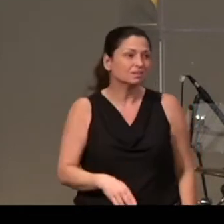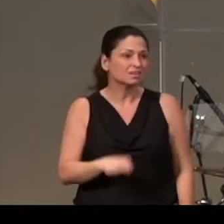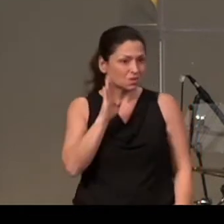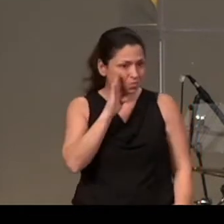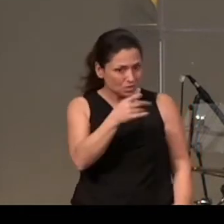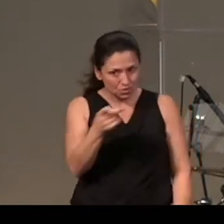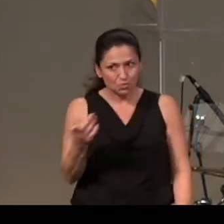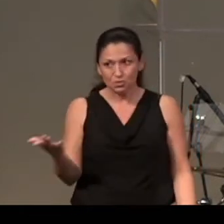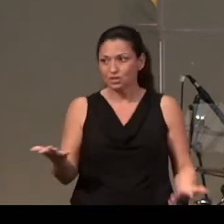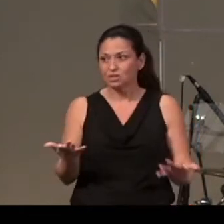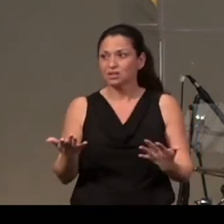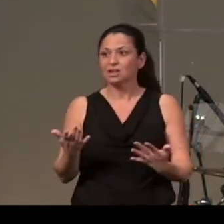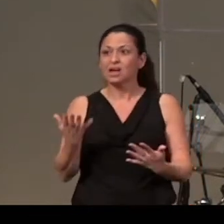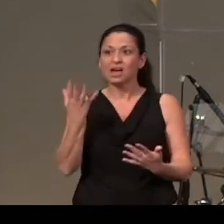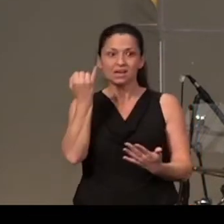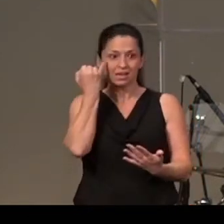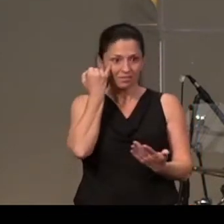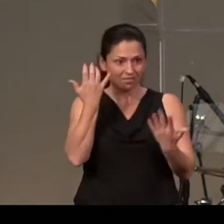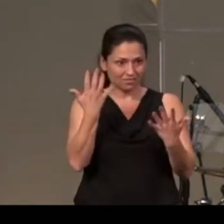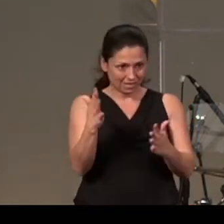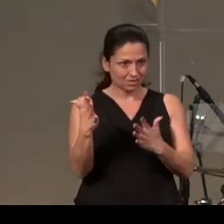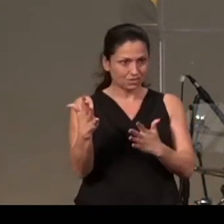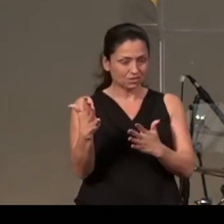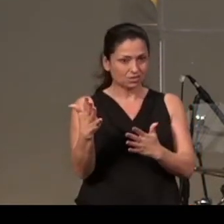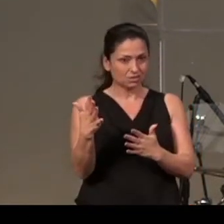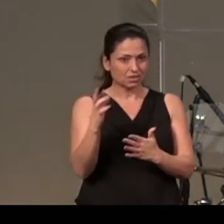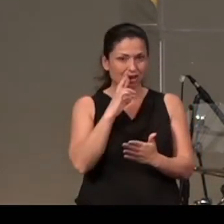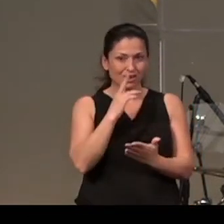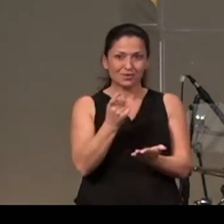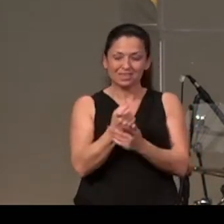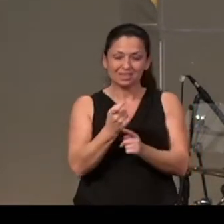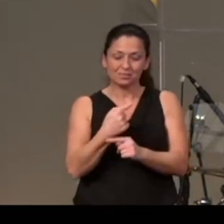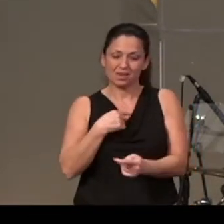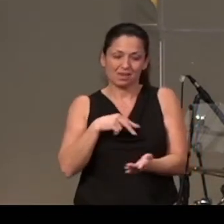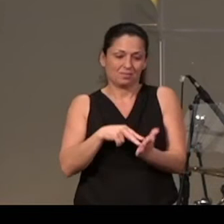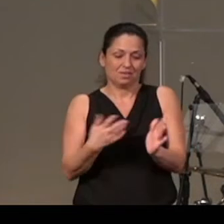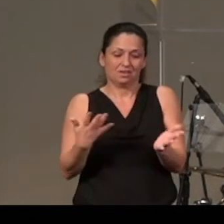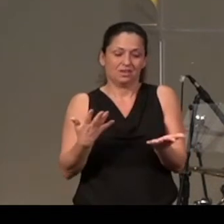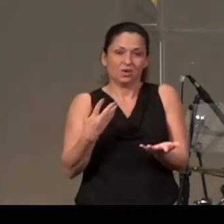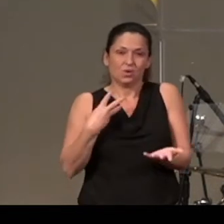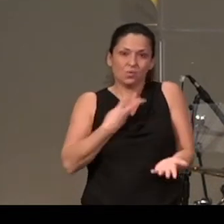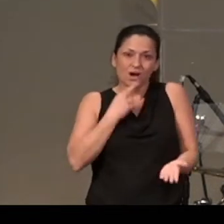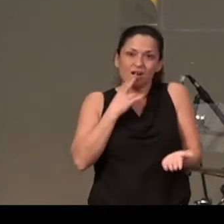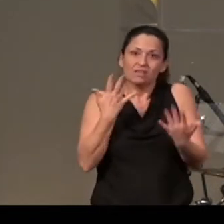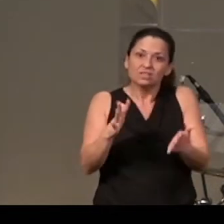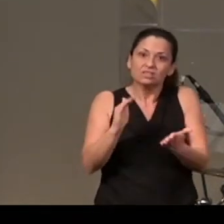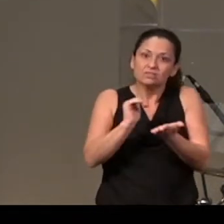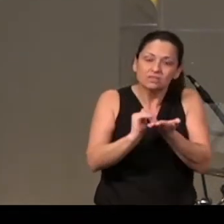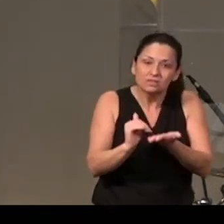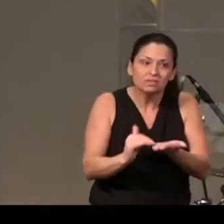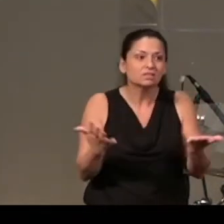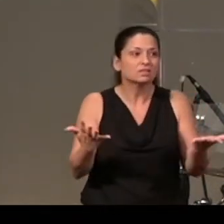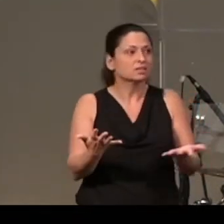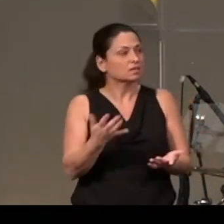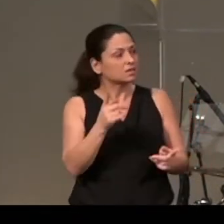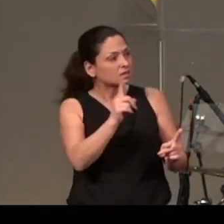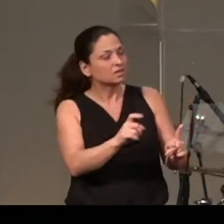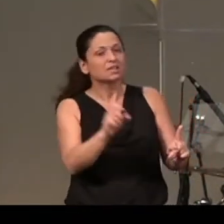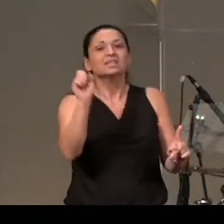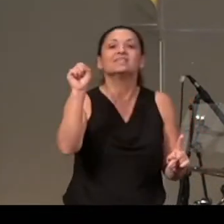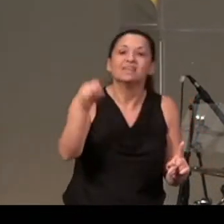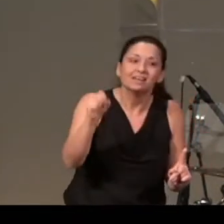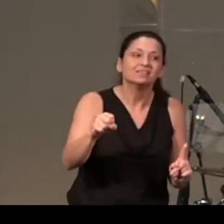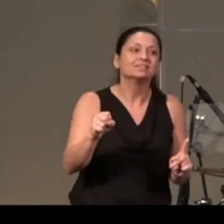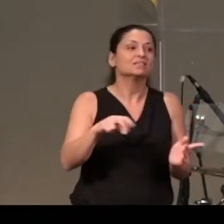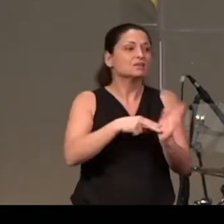And if you have, I mean, are you kidding me? You mean we're forgiven? Yes. You mean we get to do life